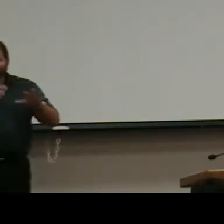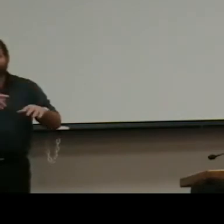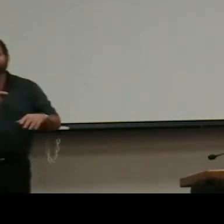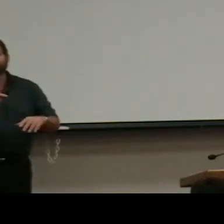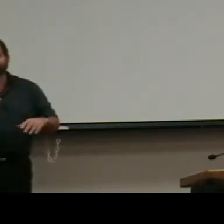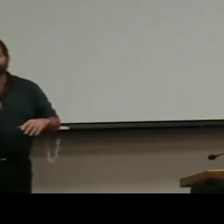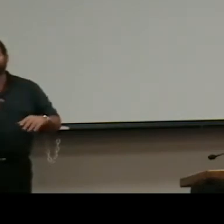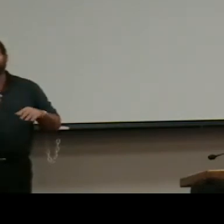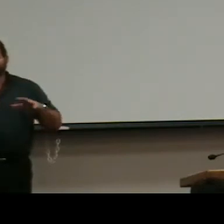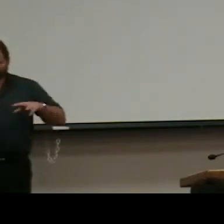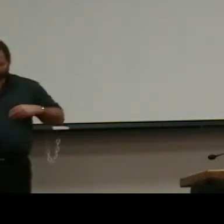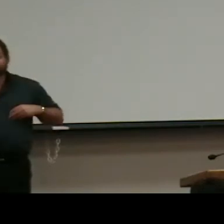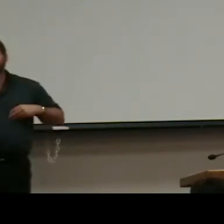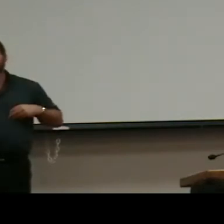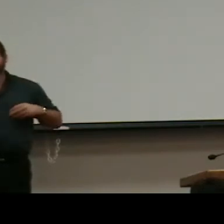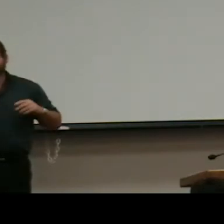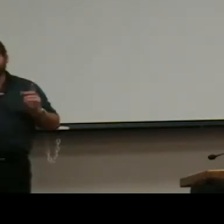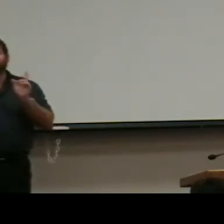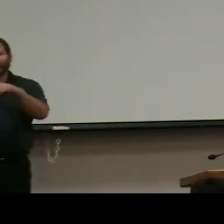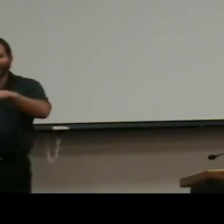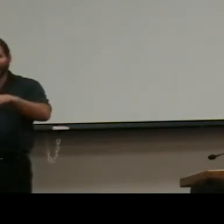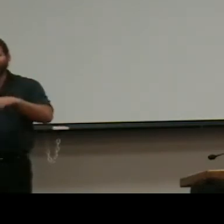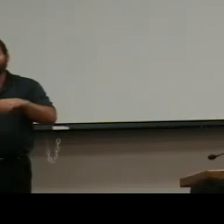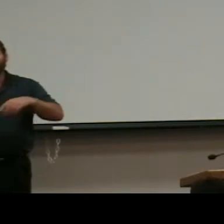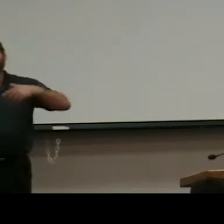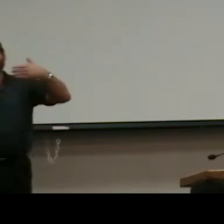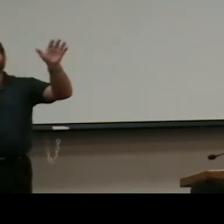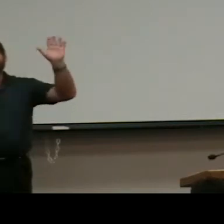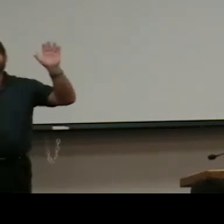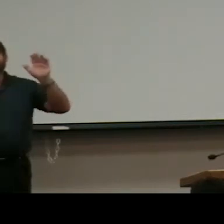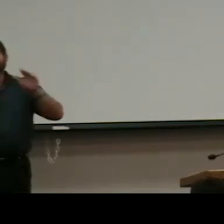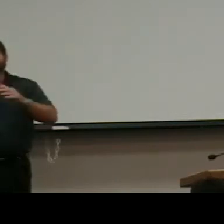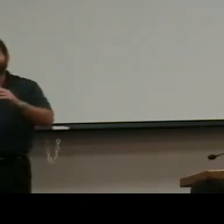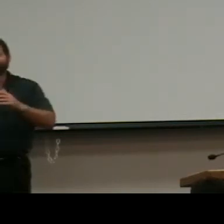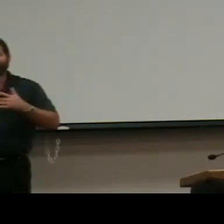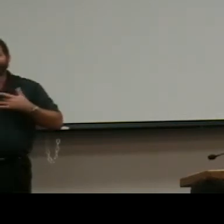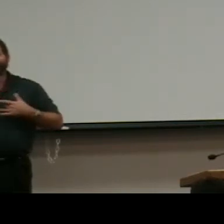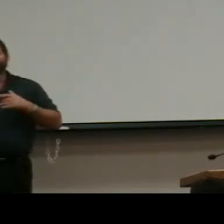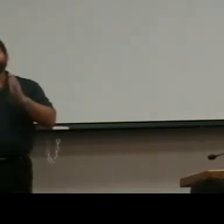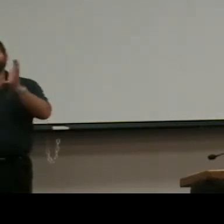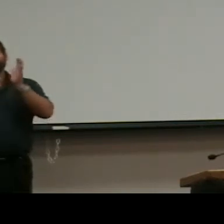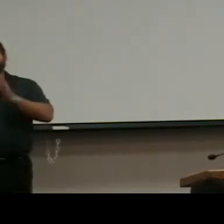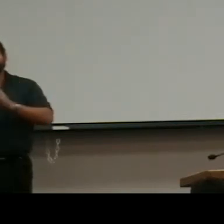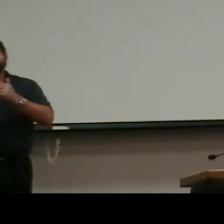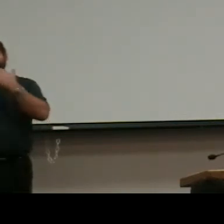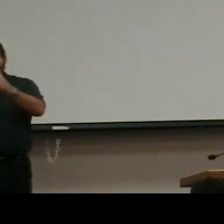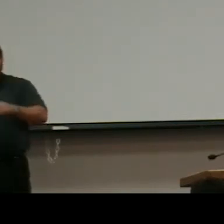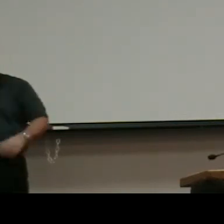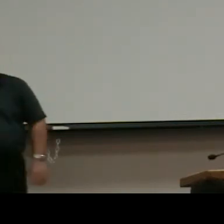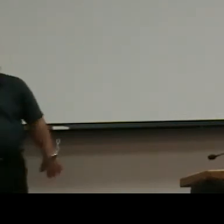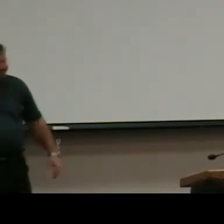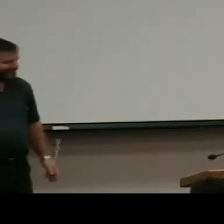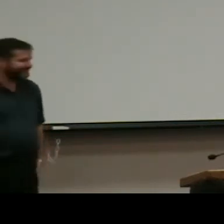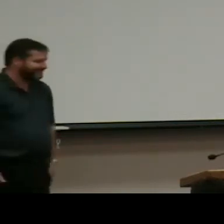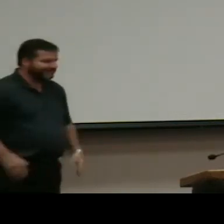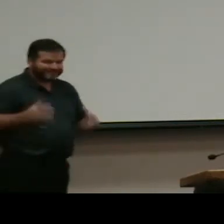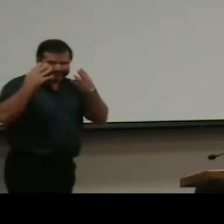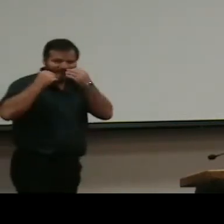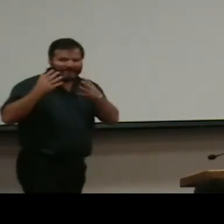Jesus will bless us if we just accept and go and keep it all open. Thank you. Thank you. I think that's